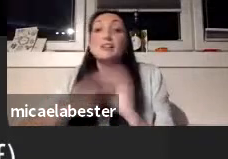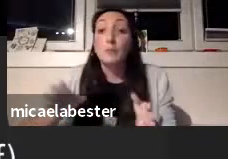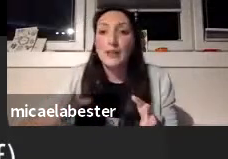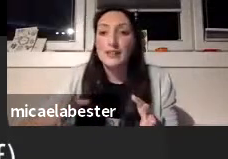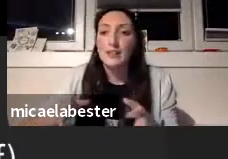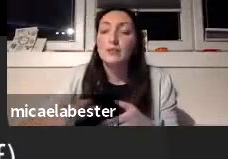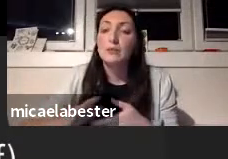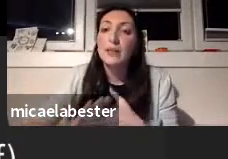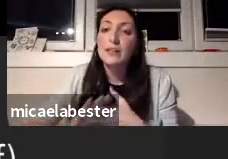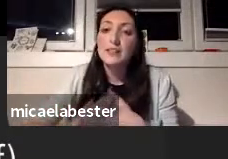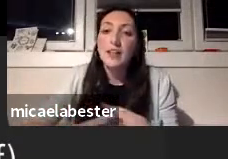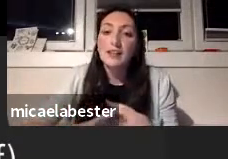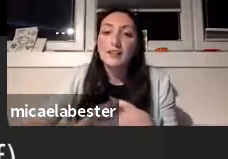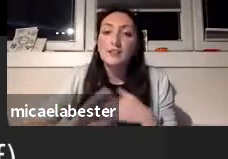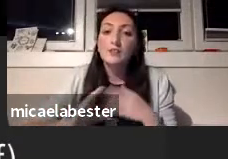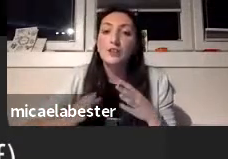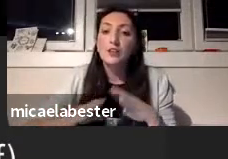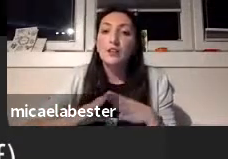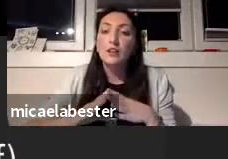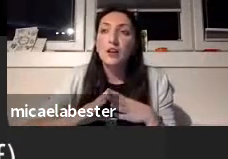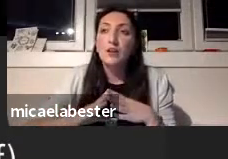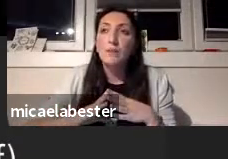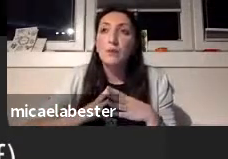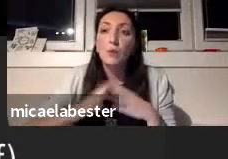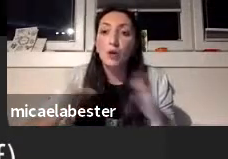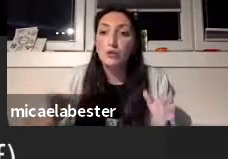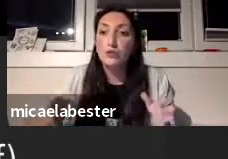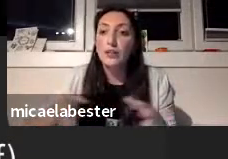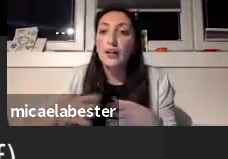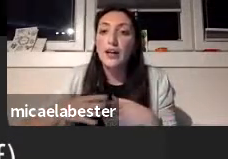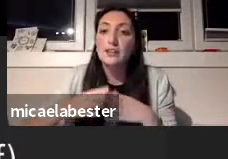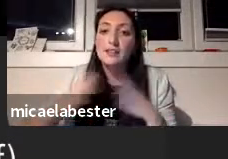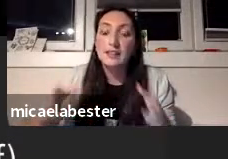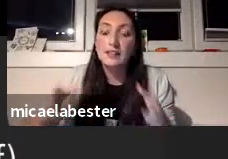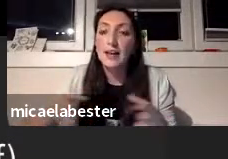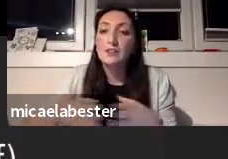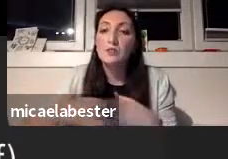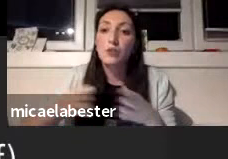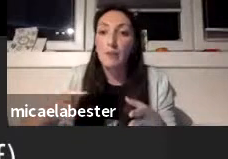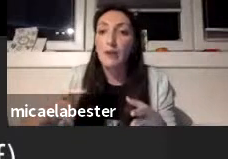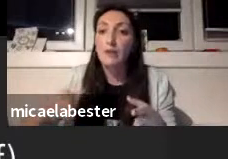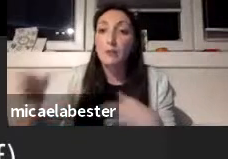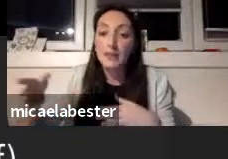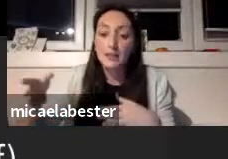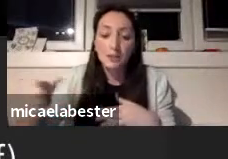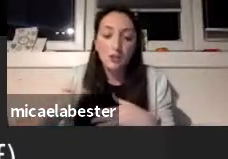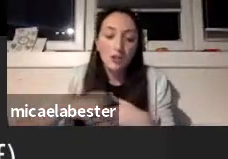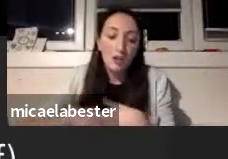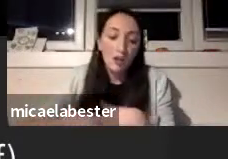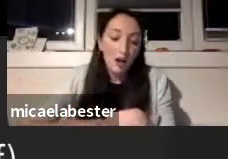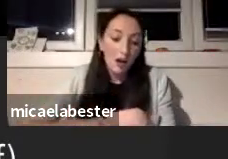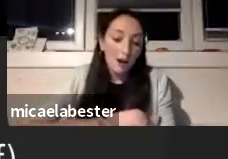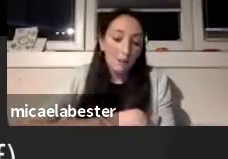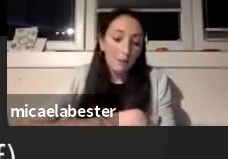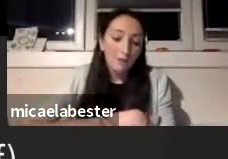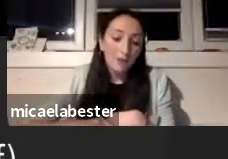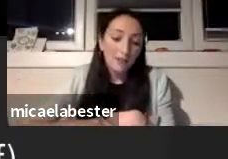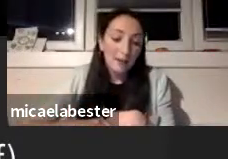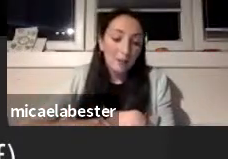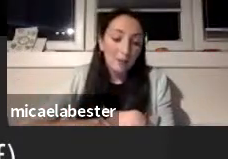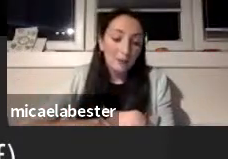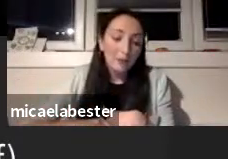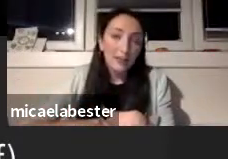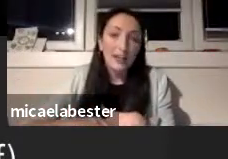But it's not BSL. BSL has a different word order and syntax or grammar from English.